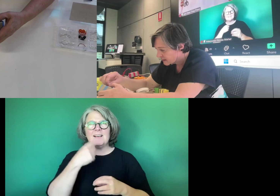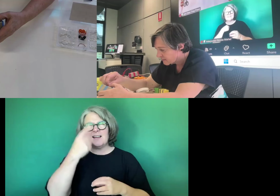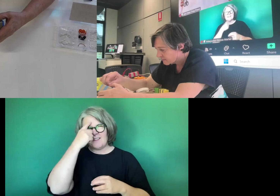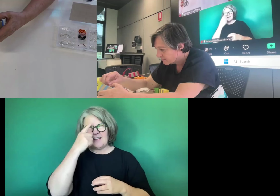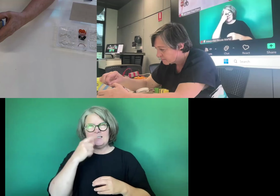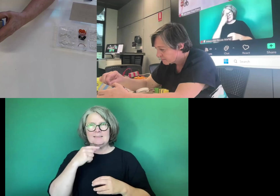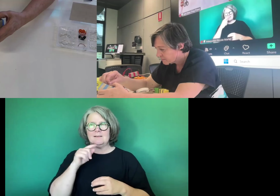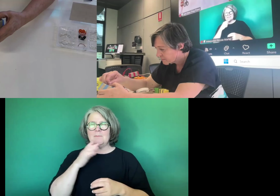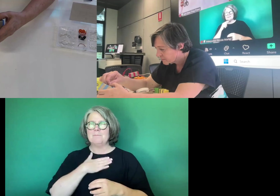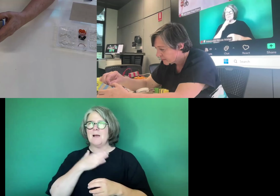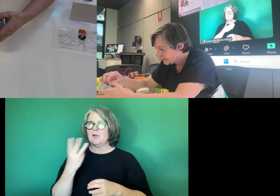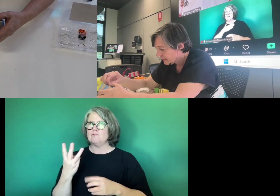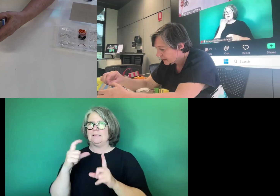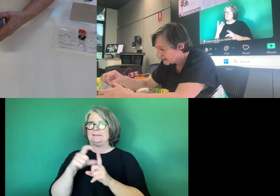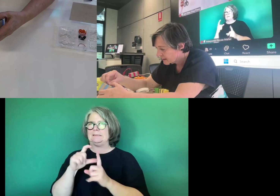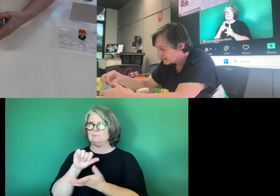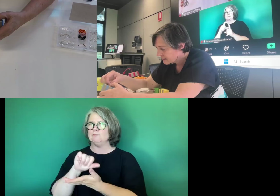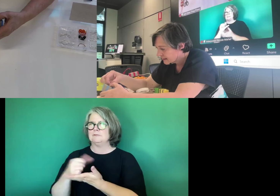than,